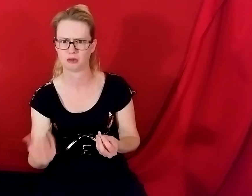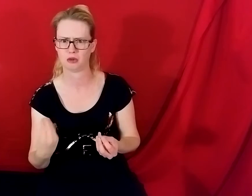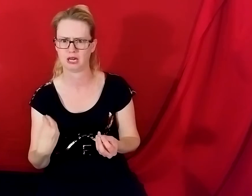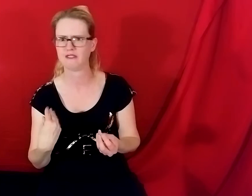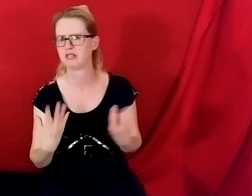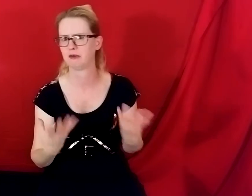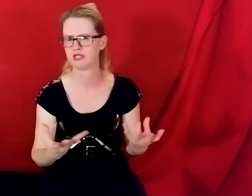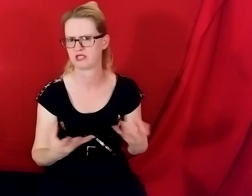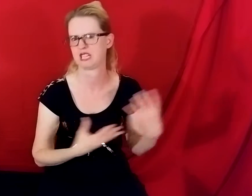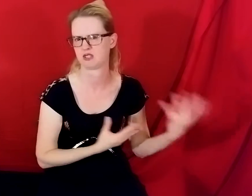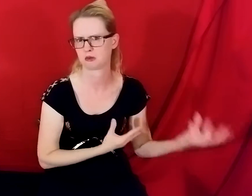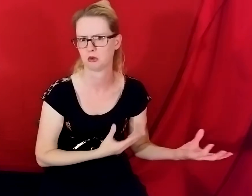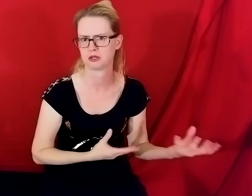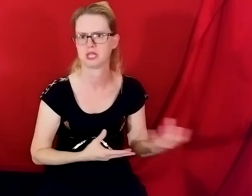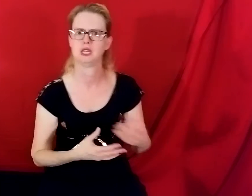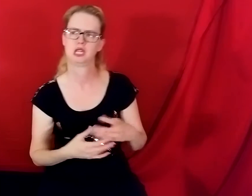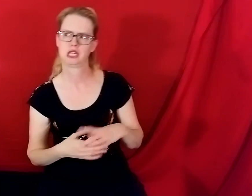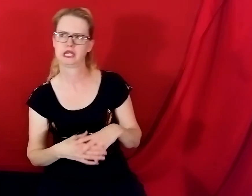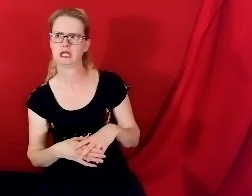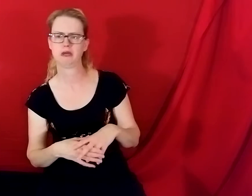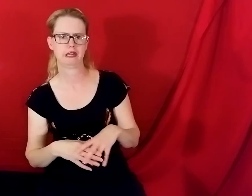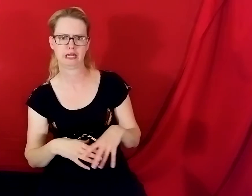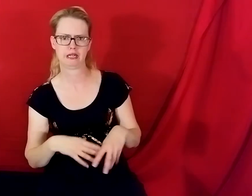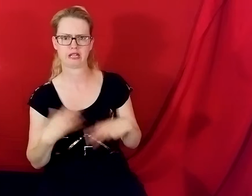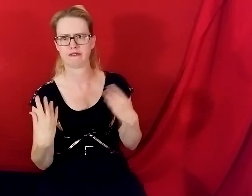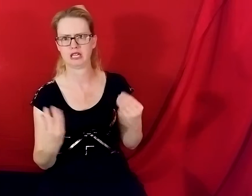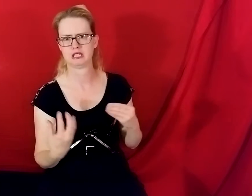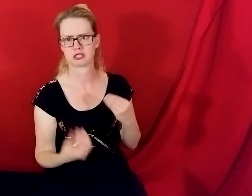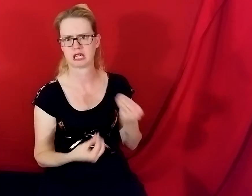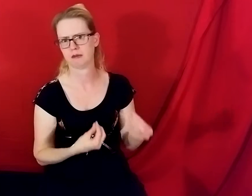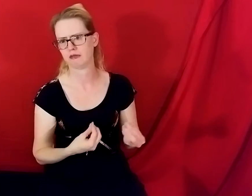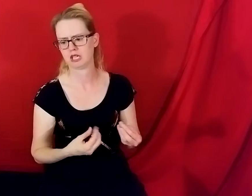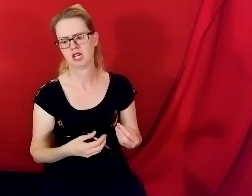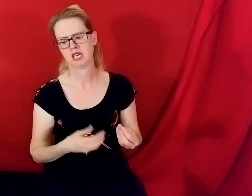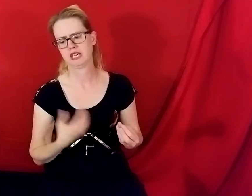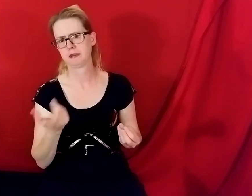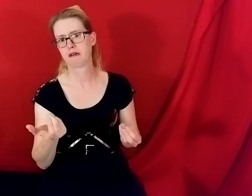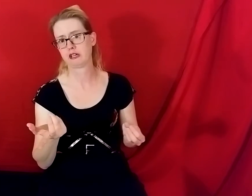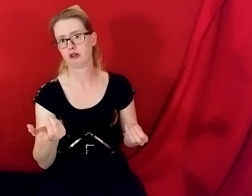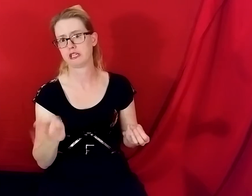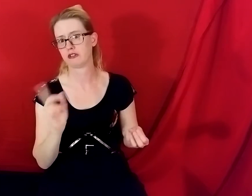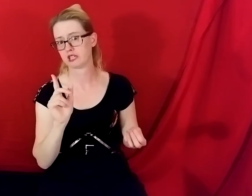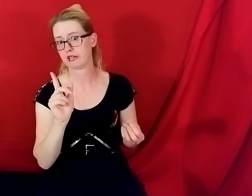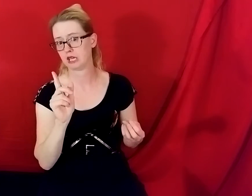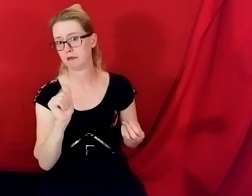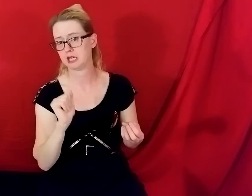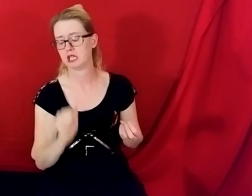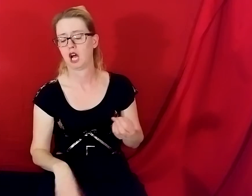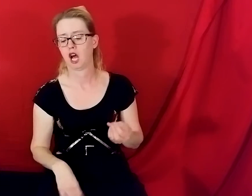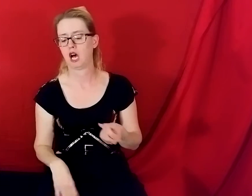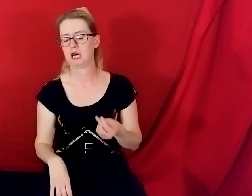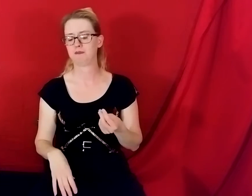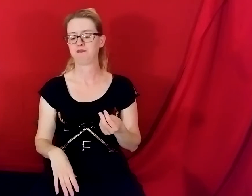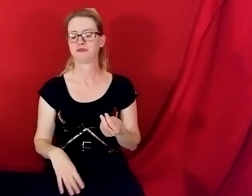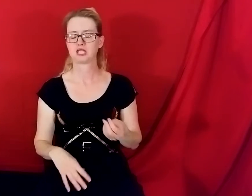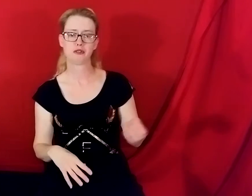i've seen movies that's got the scorch you know in a sci-fi ish kind of movie it is pg-13 just get that in mind um there's some